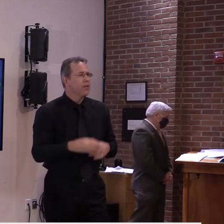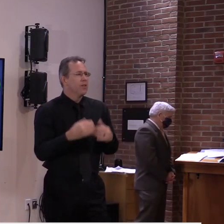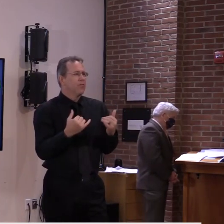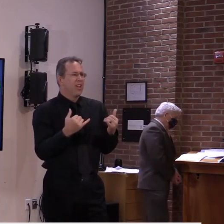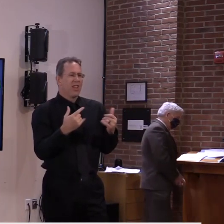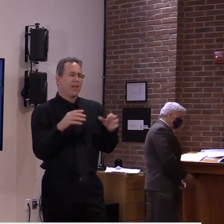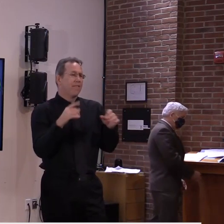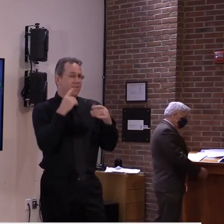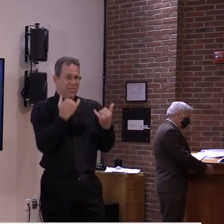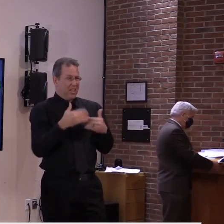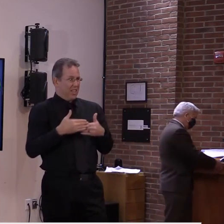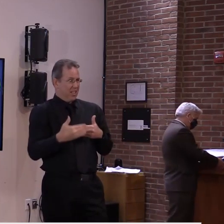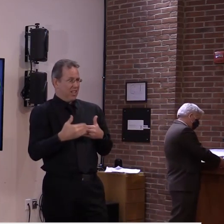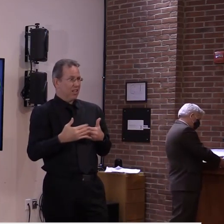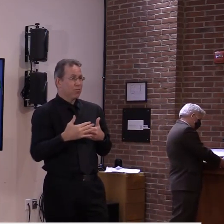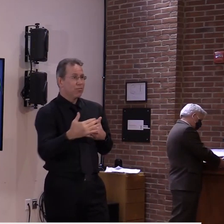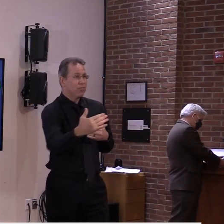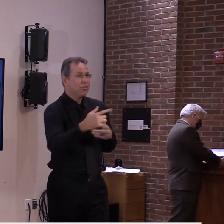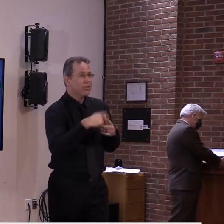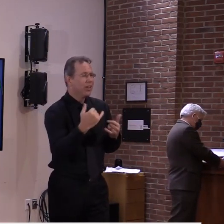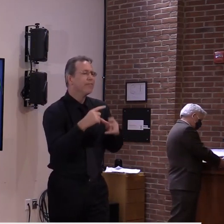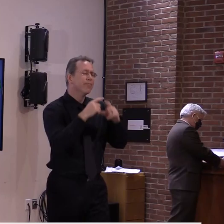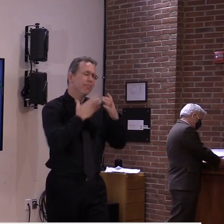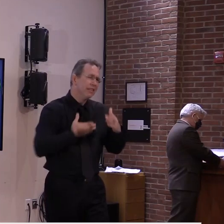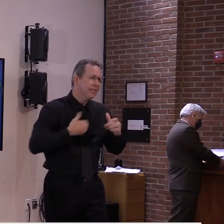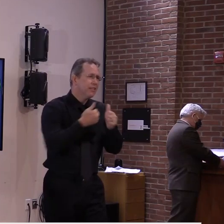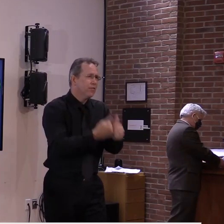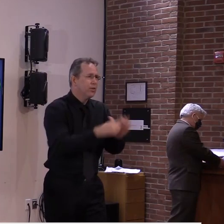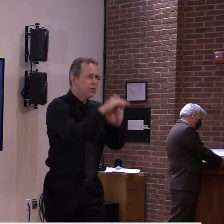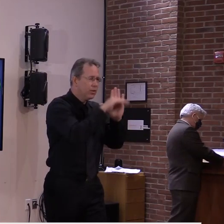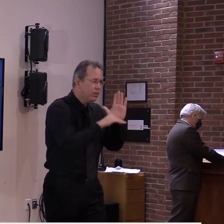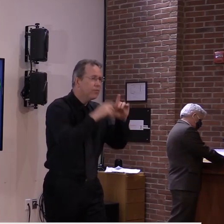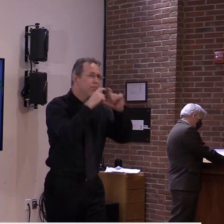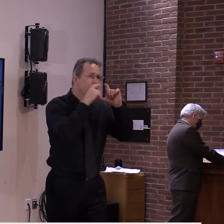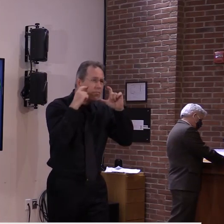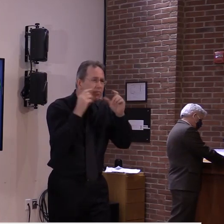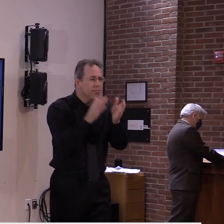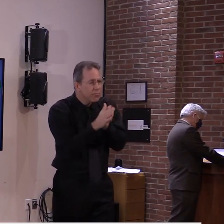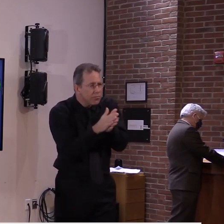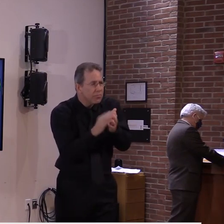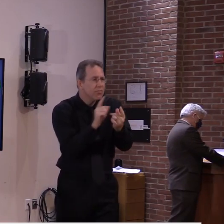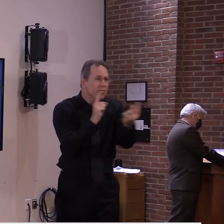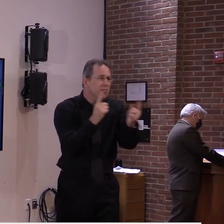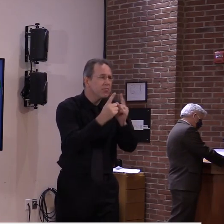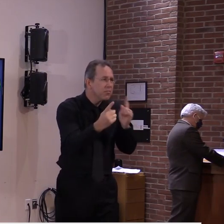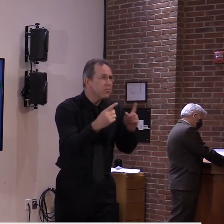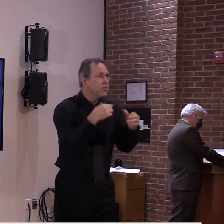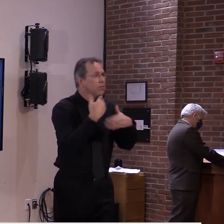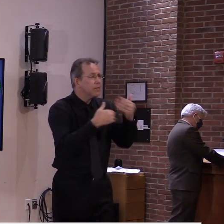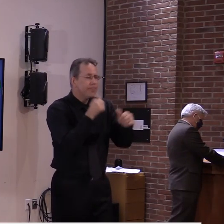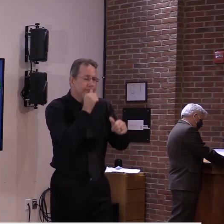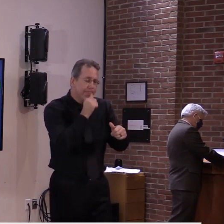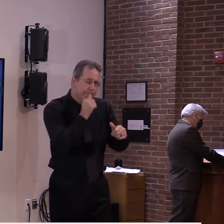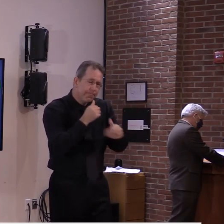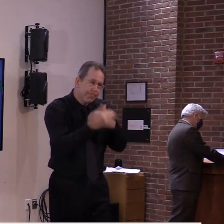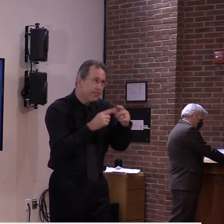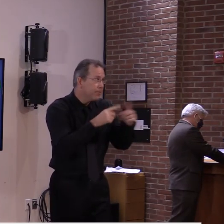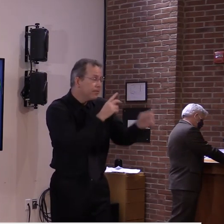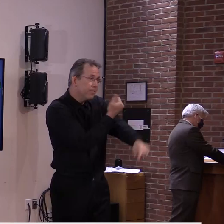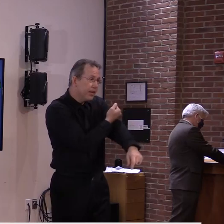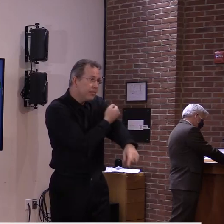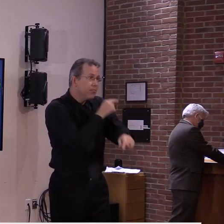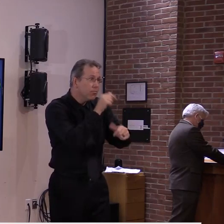for a pretty long period of time as we get into the vaccinations occurring. So, you know, into